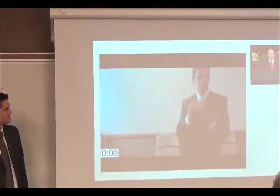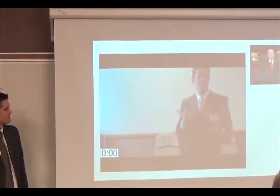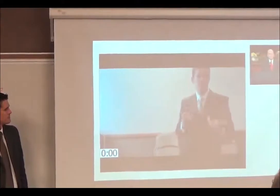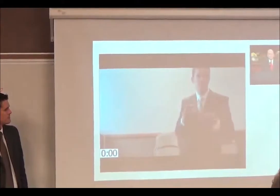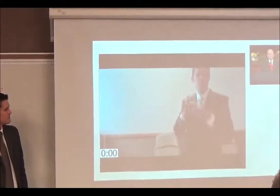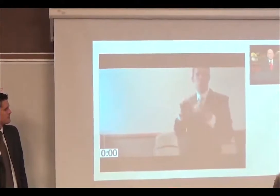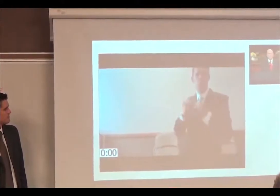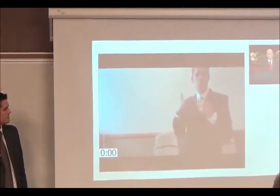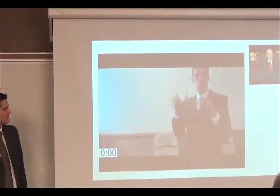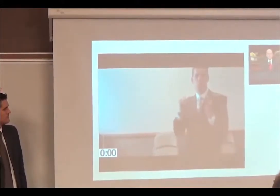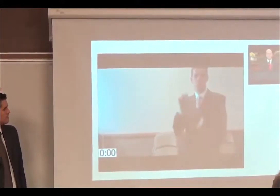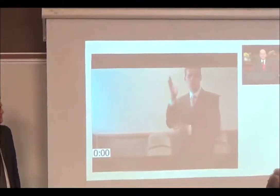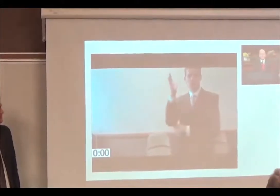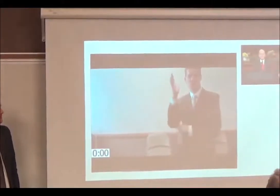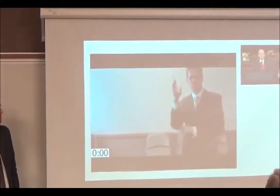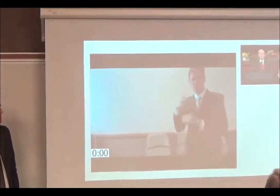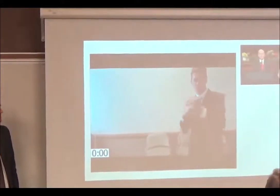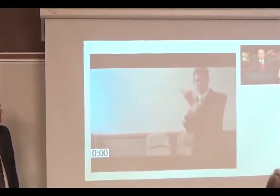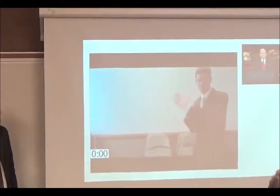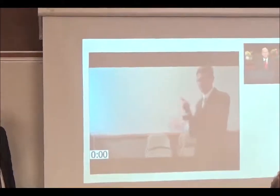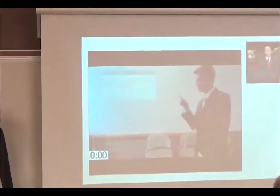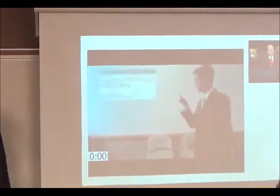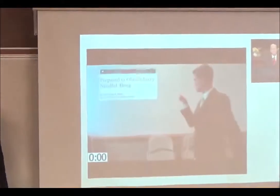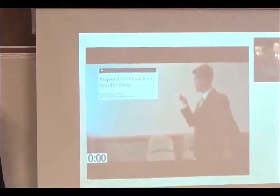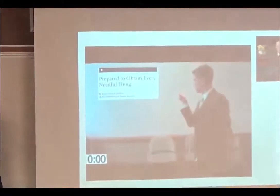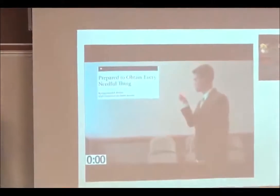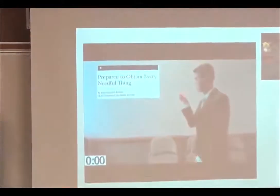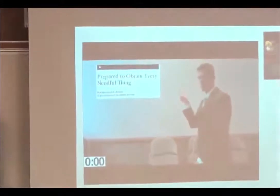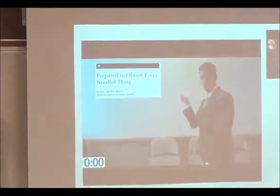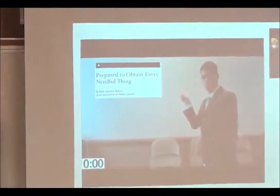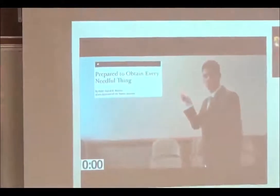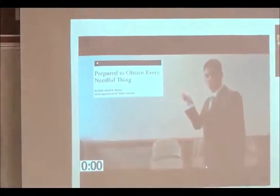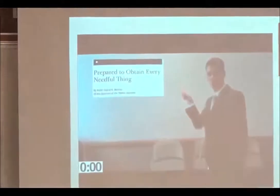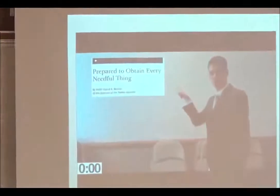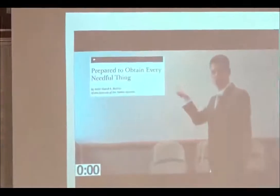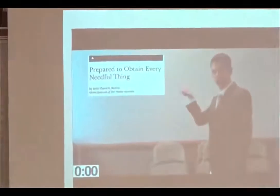Today we're going to be teaching a lesson about a general conference talk. I'm putting it right here.